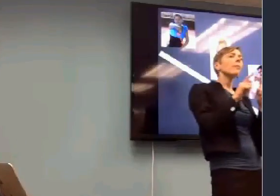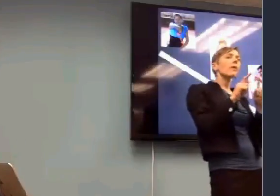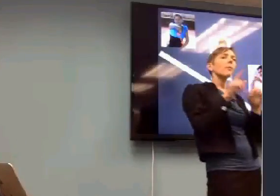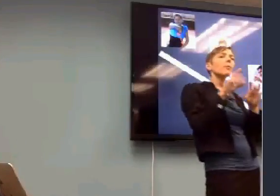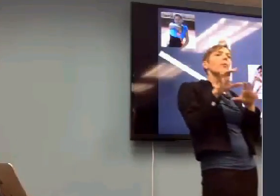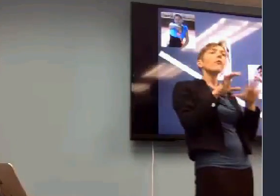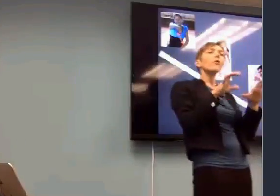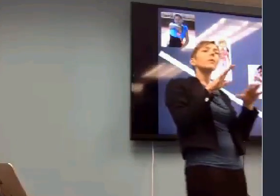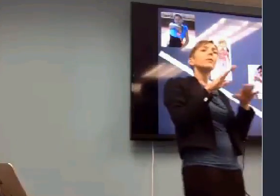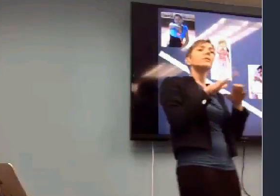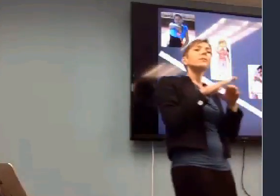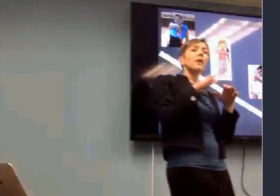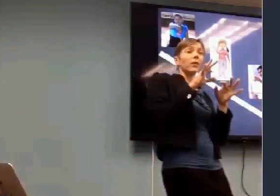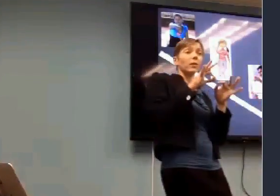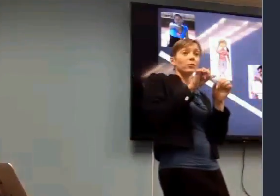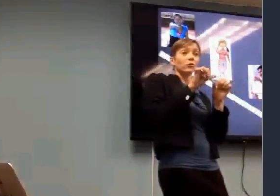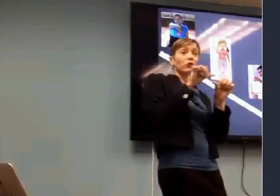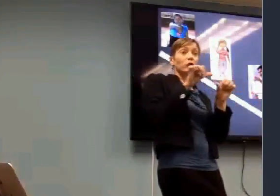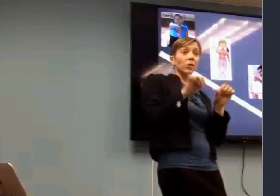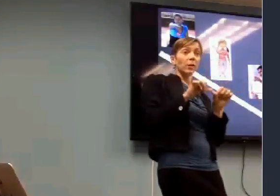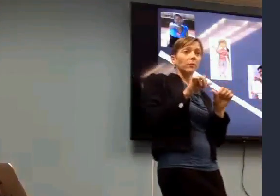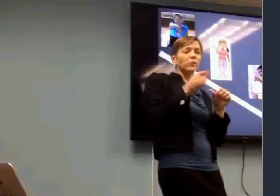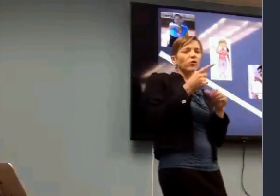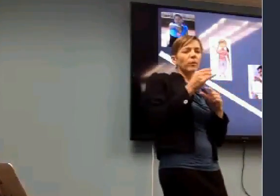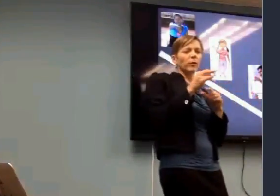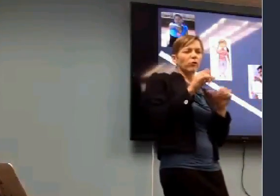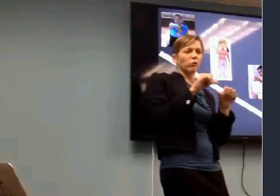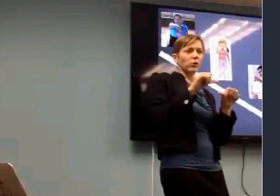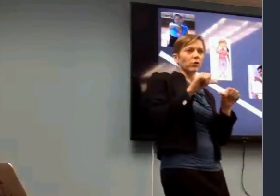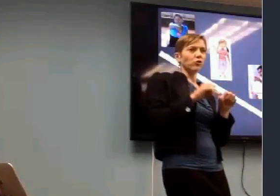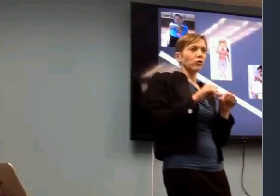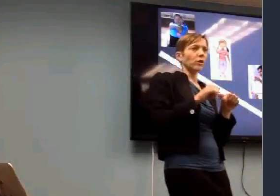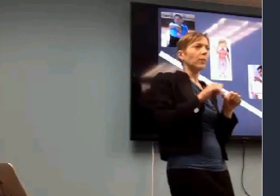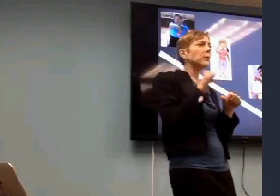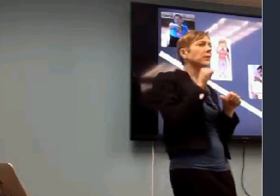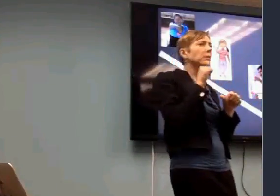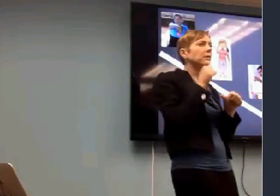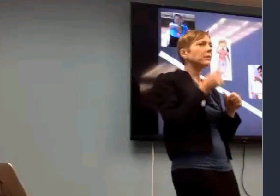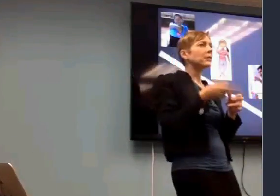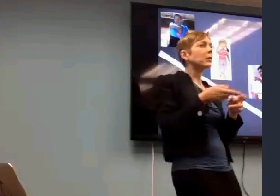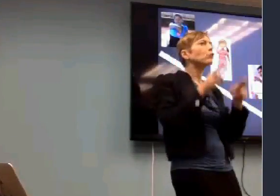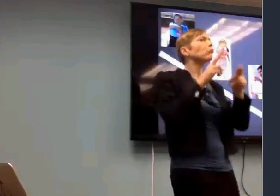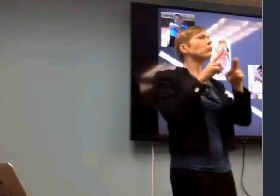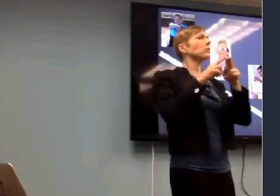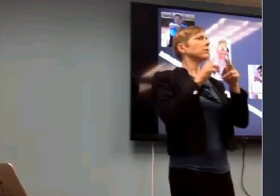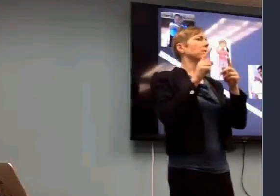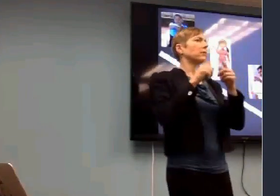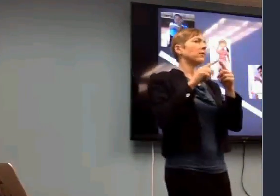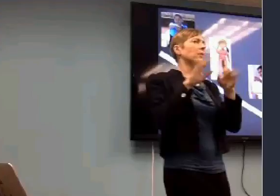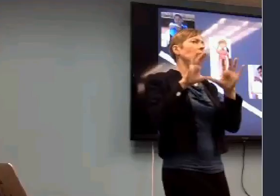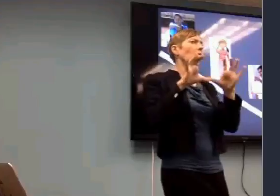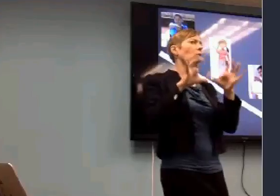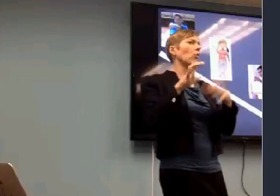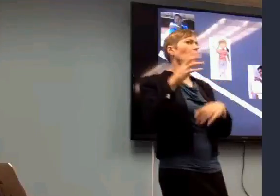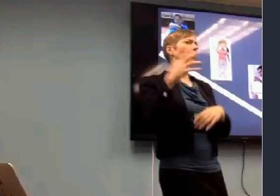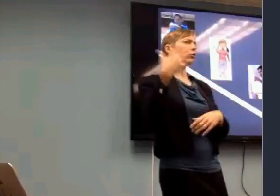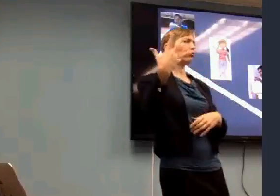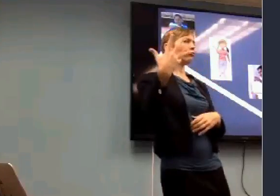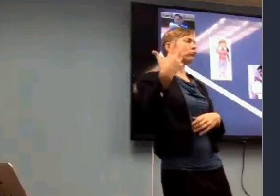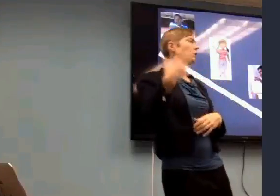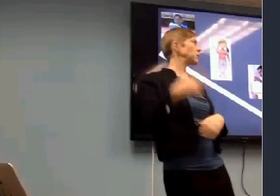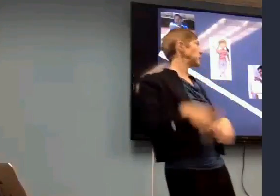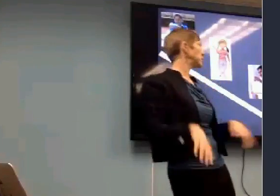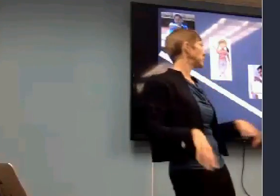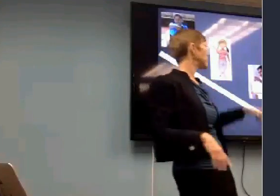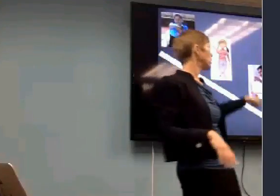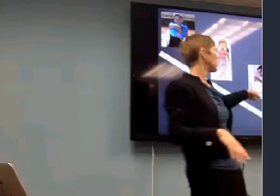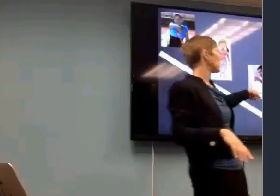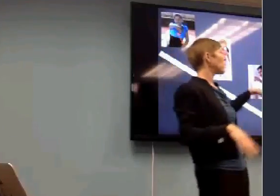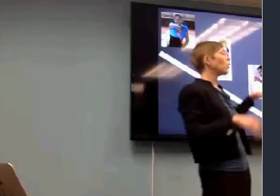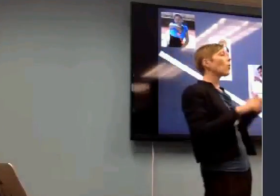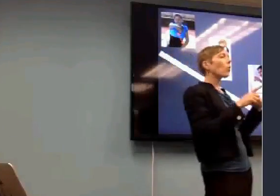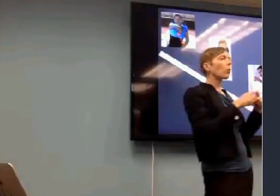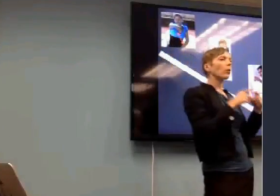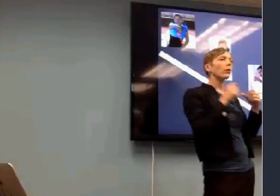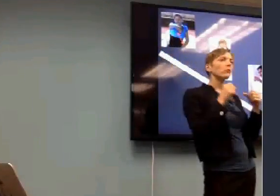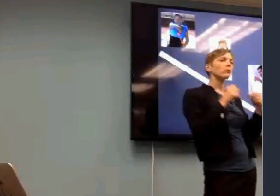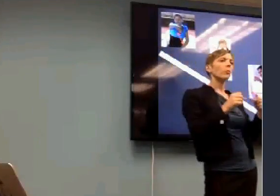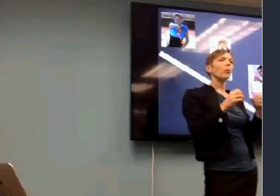Later, the performance with a geometric shape does not increase until we arrive at cohort